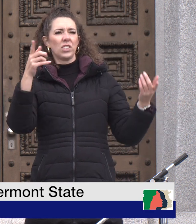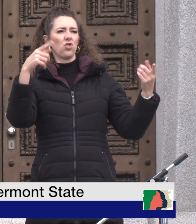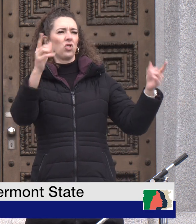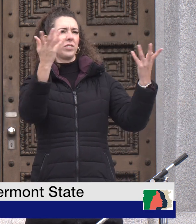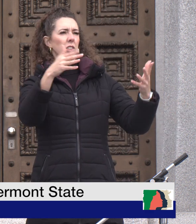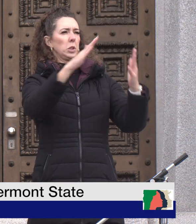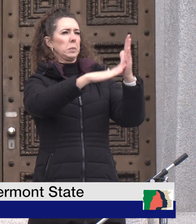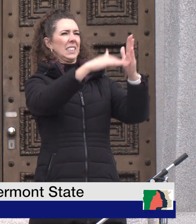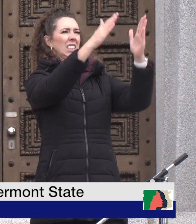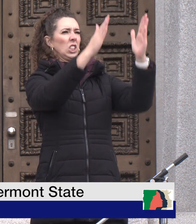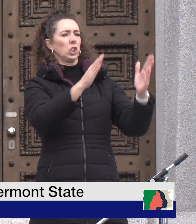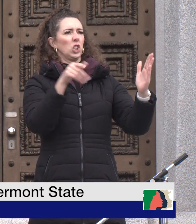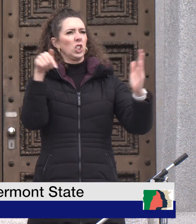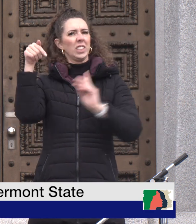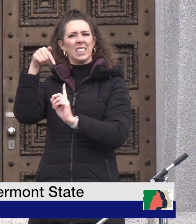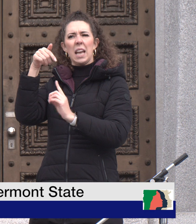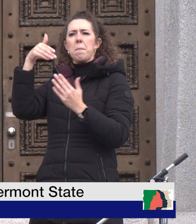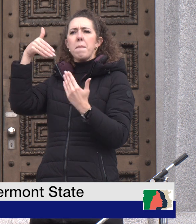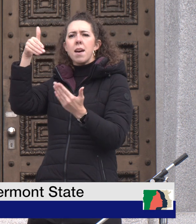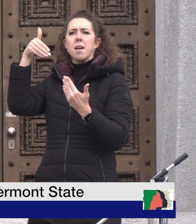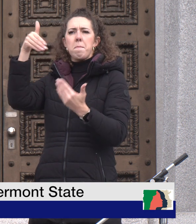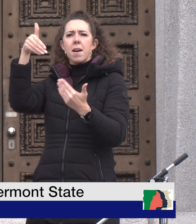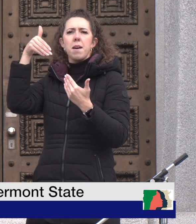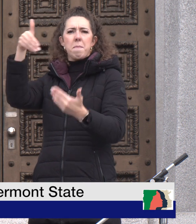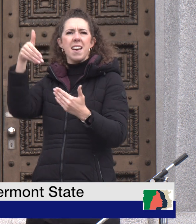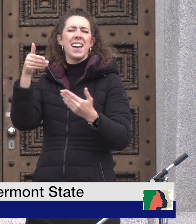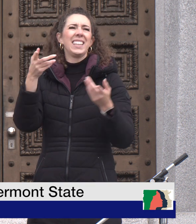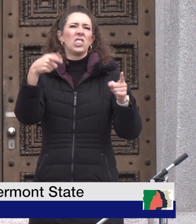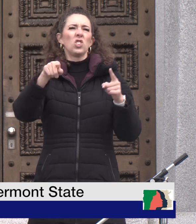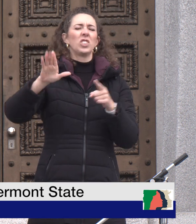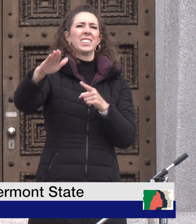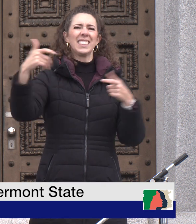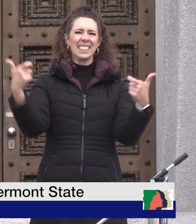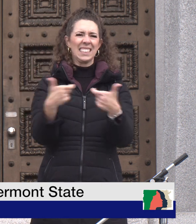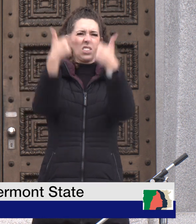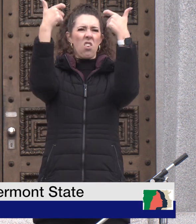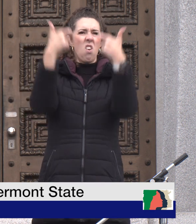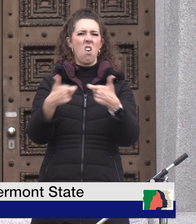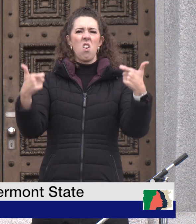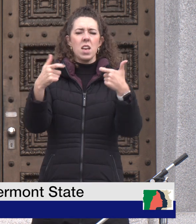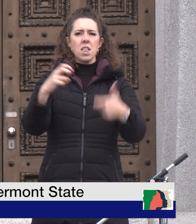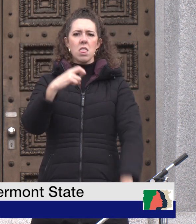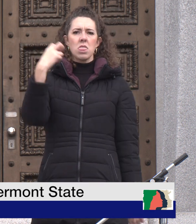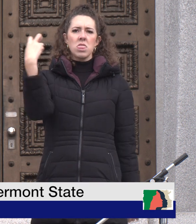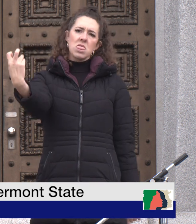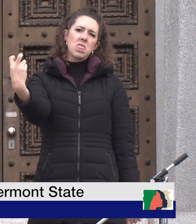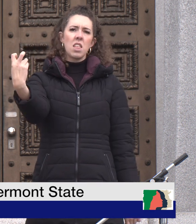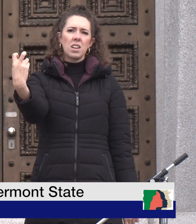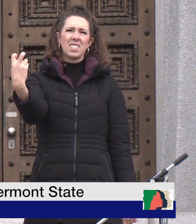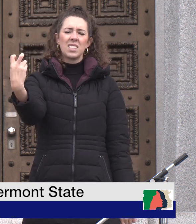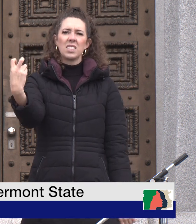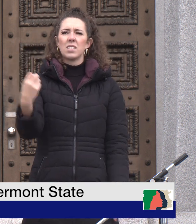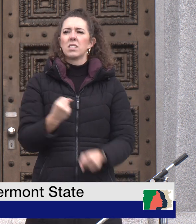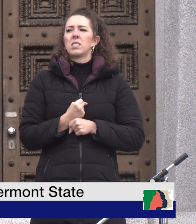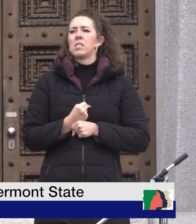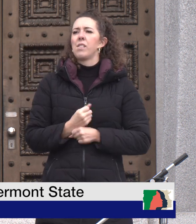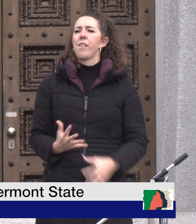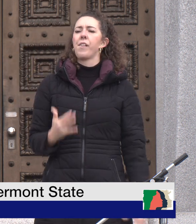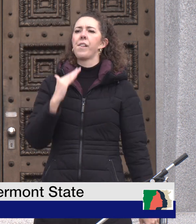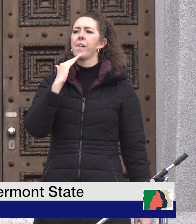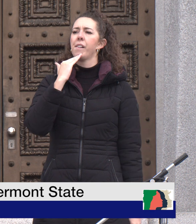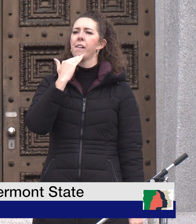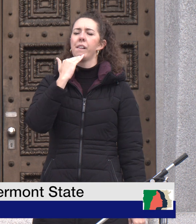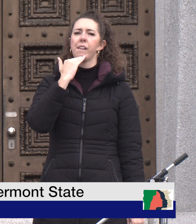like a dog through the foreign minister's toast until he cried and sat down, deadly